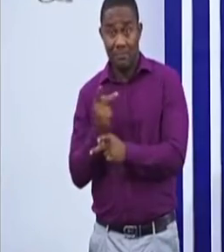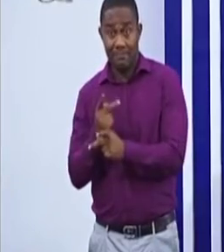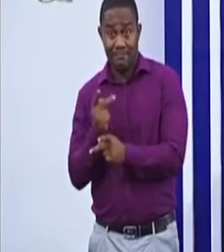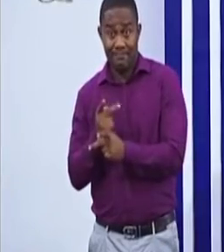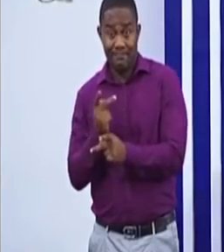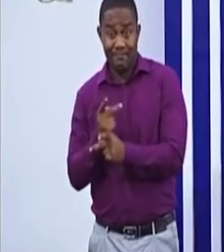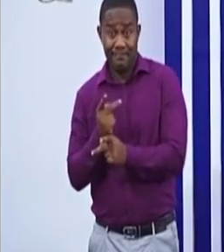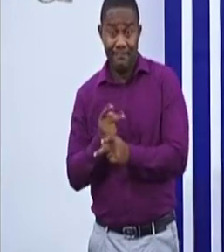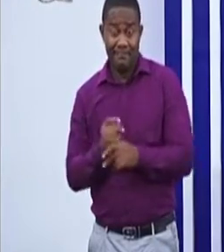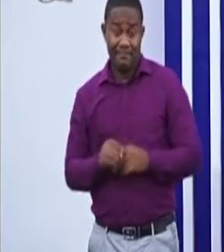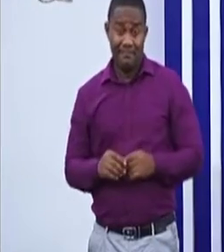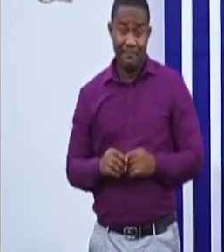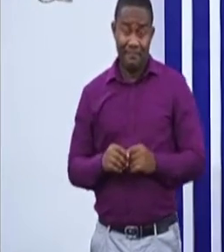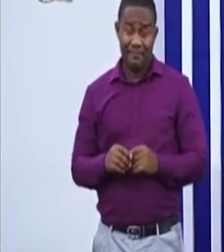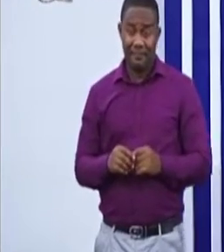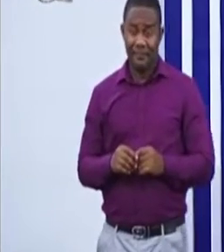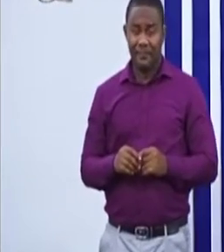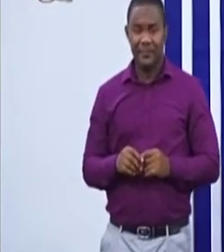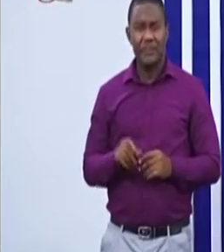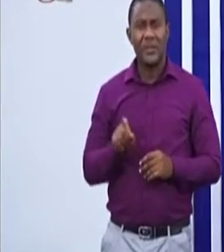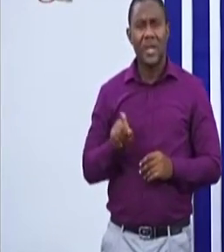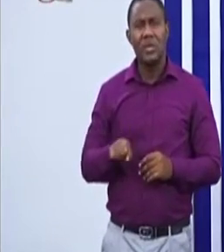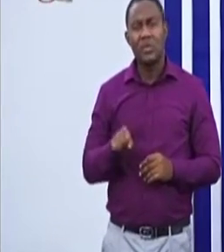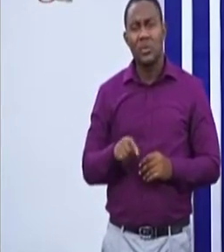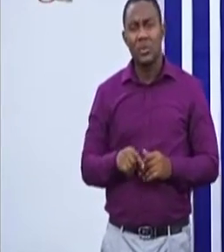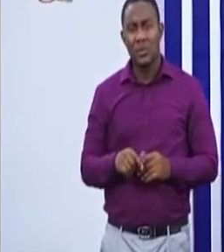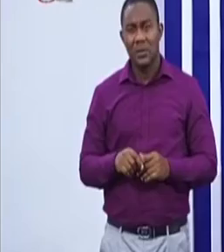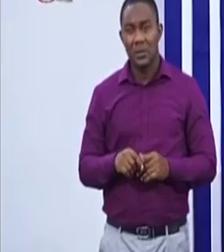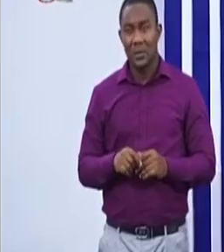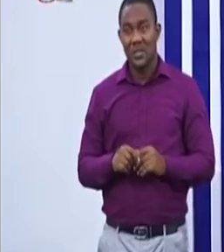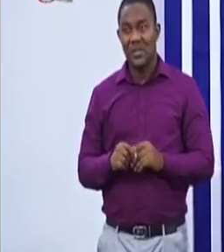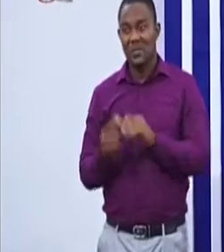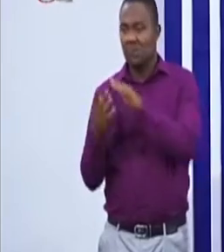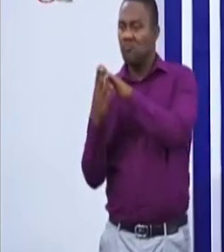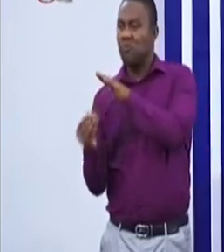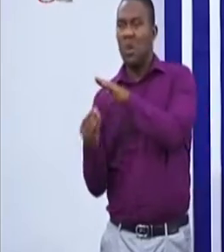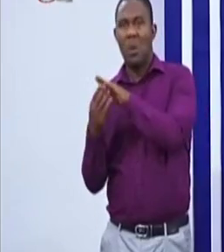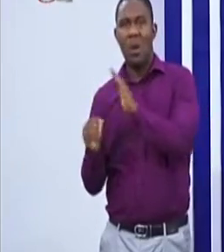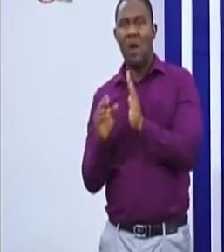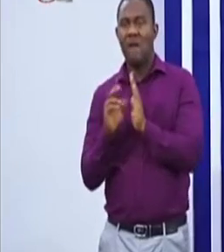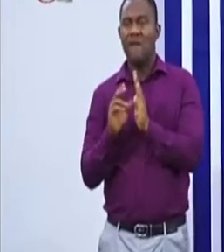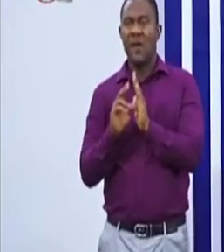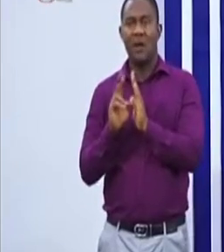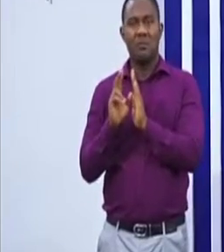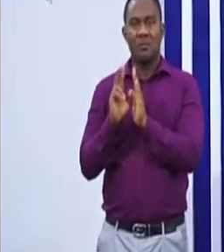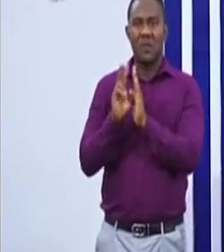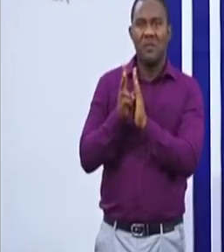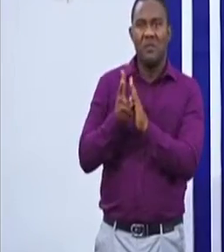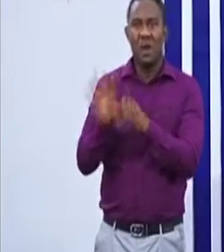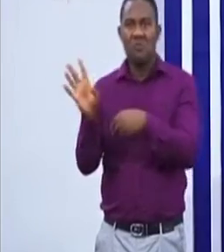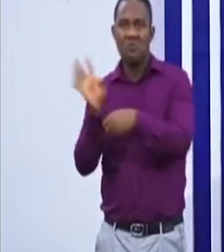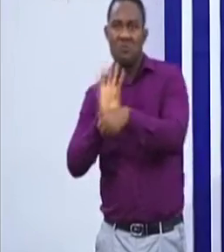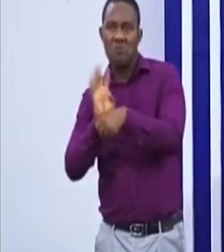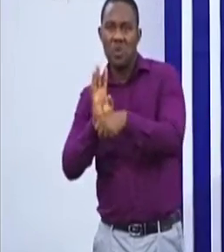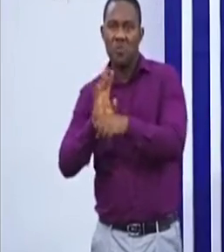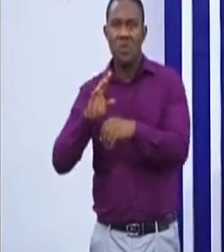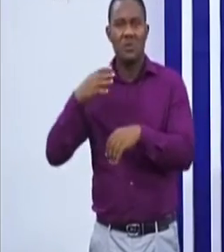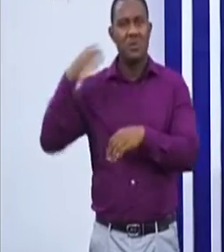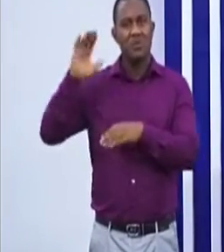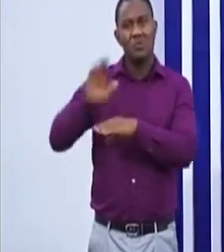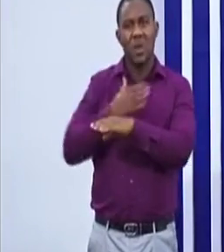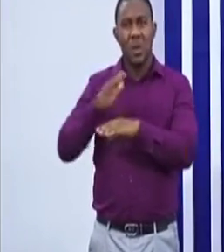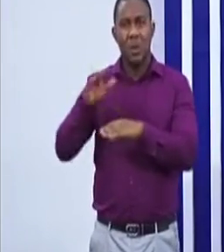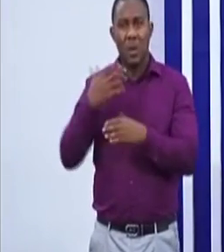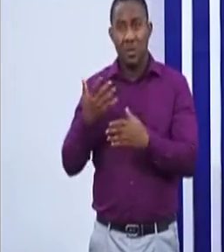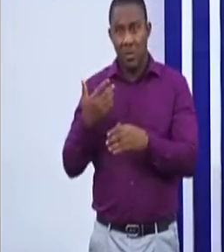use. Let's limit the downloads of movies and music and stuff like that. We already